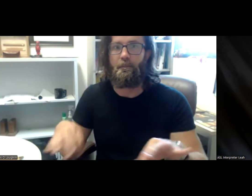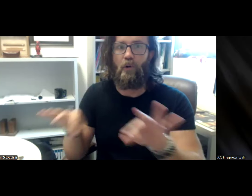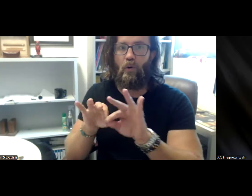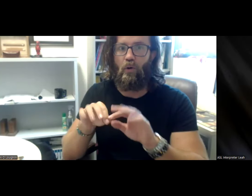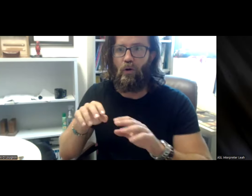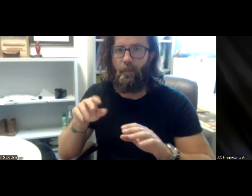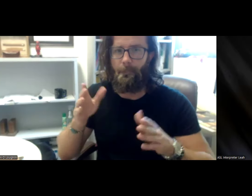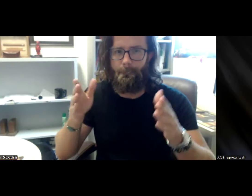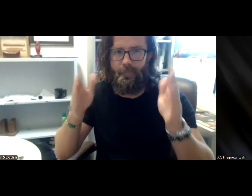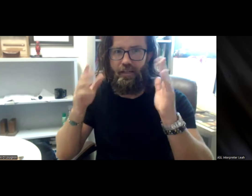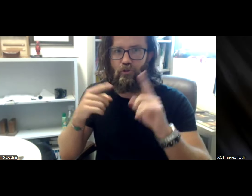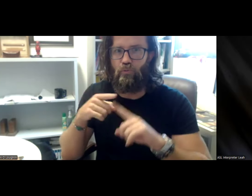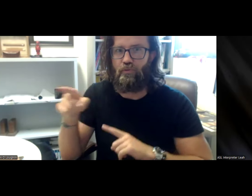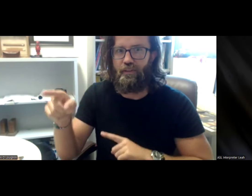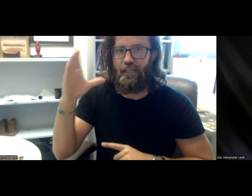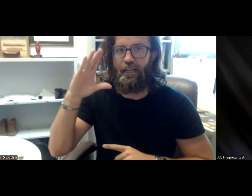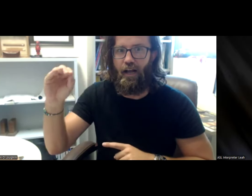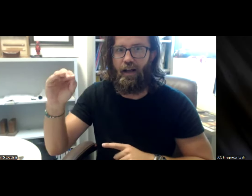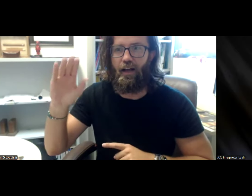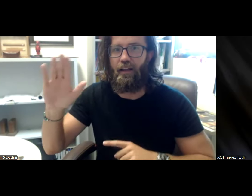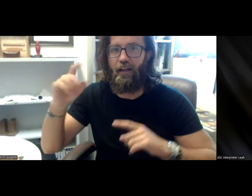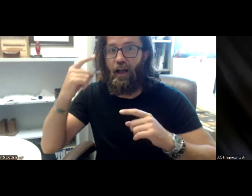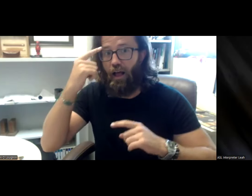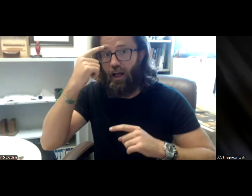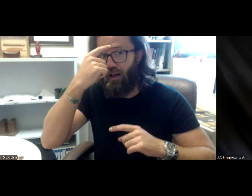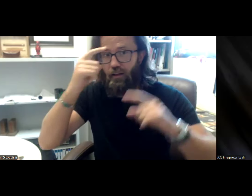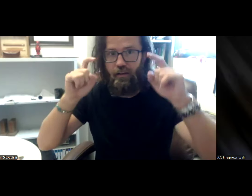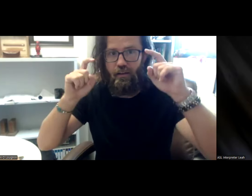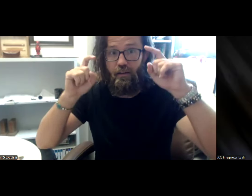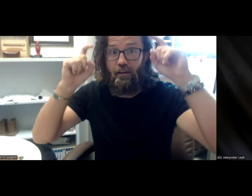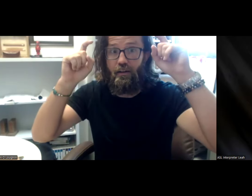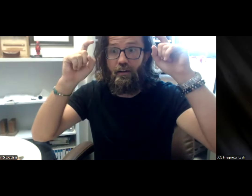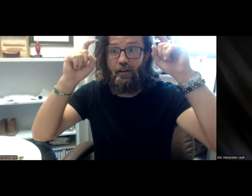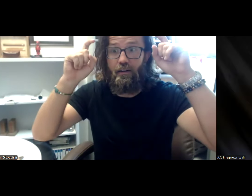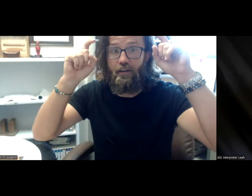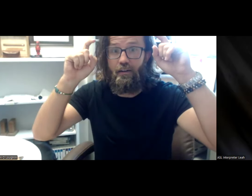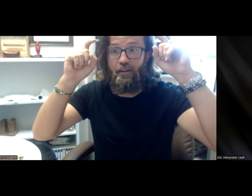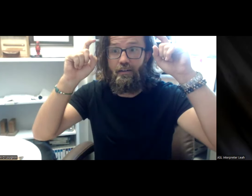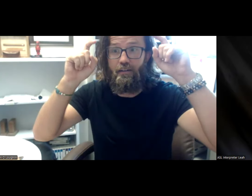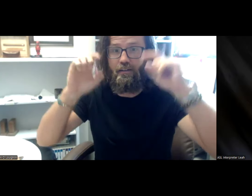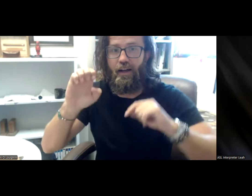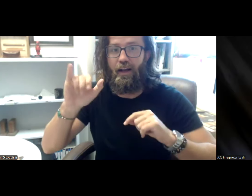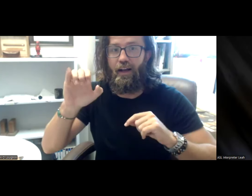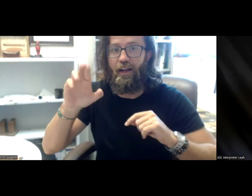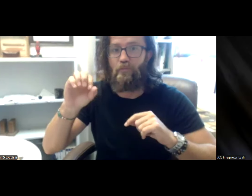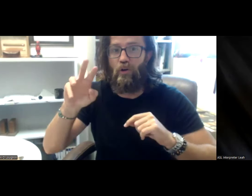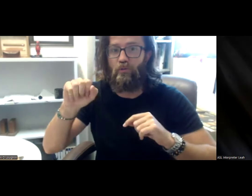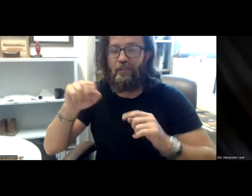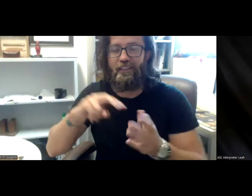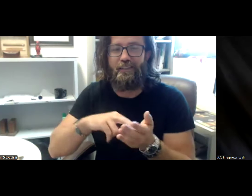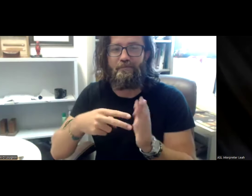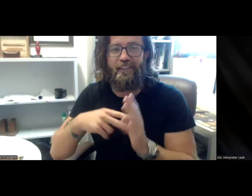Did you see that? So it's very important for you to pay attention to this guy, his facial grammar, his eyebrows are